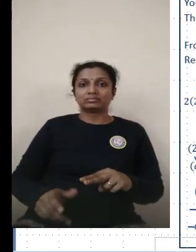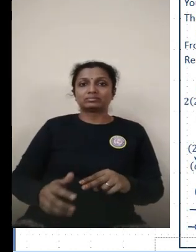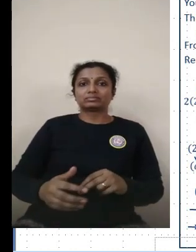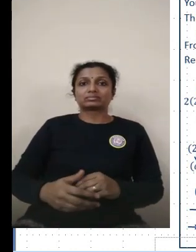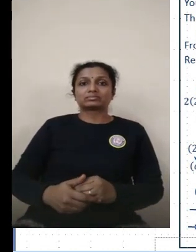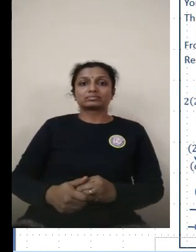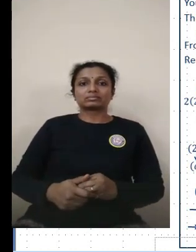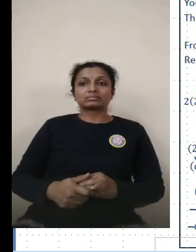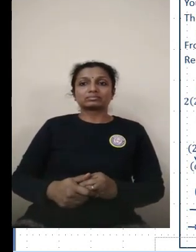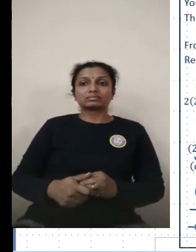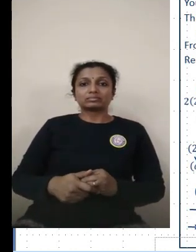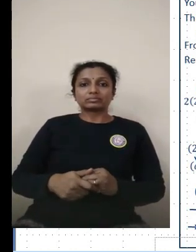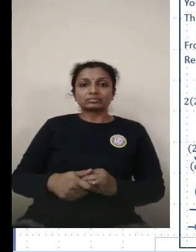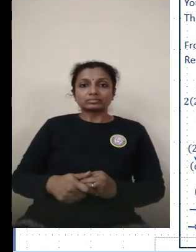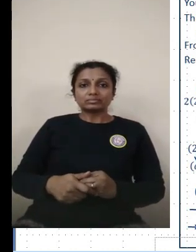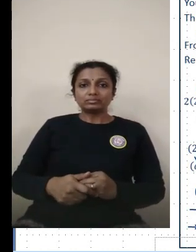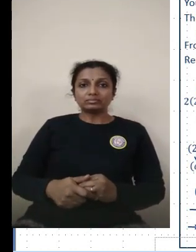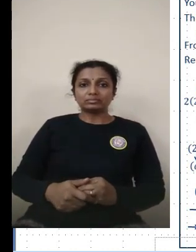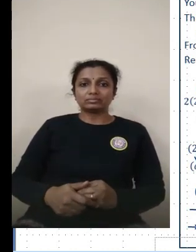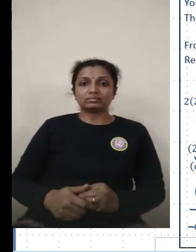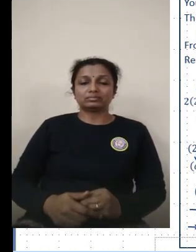So, next we will go to the